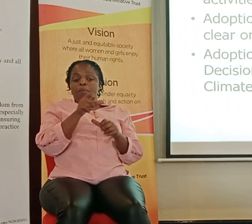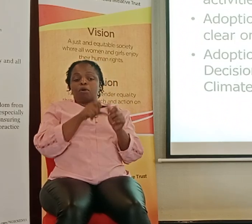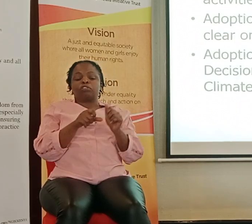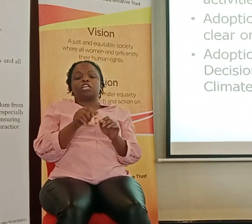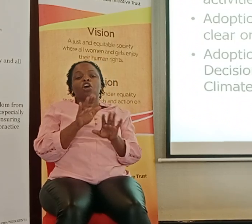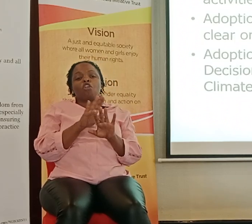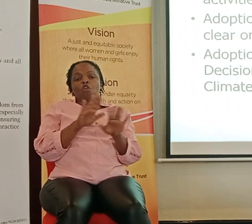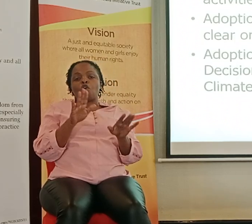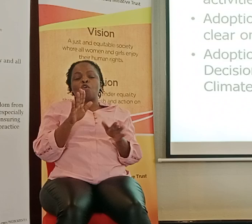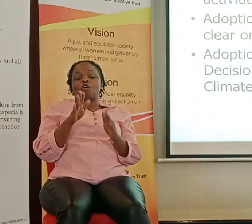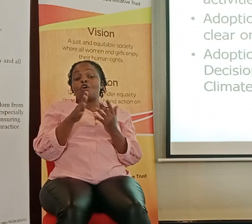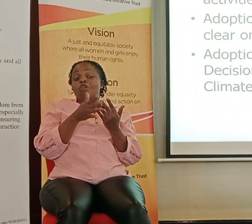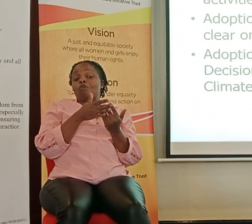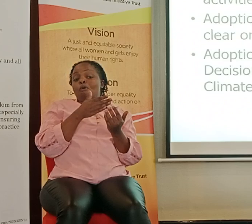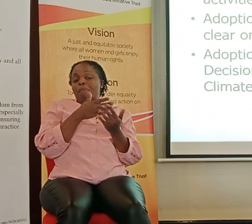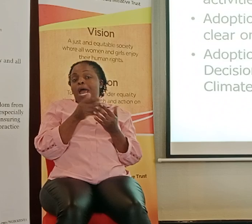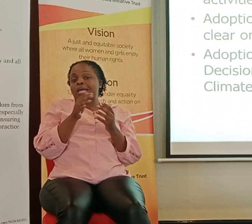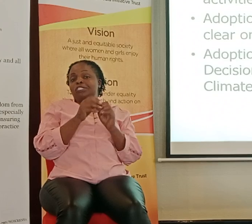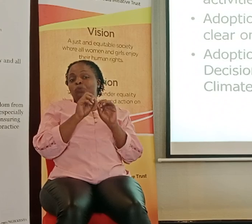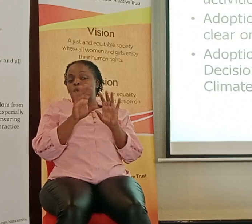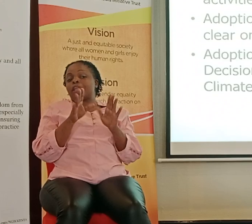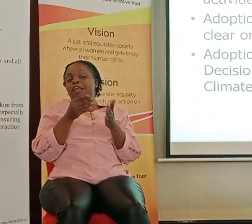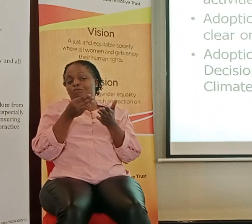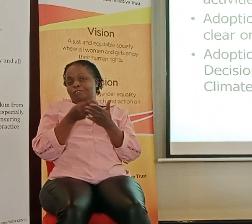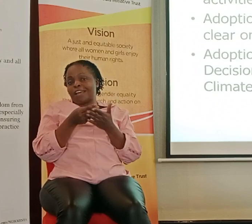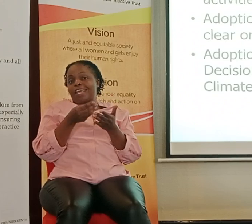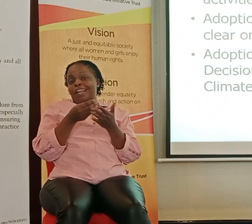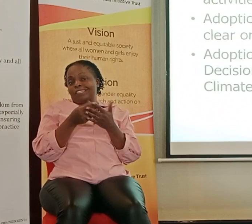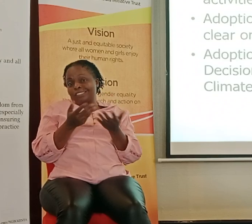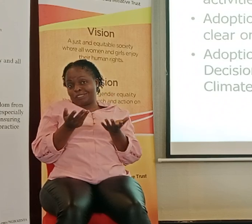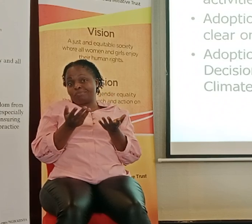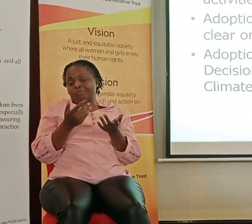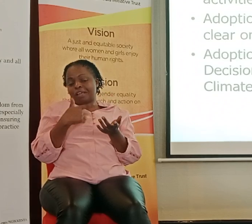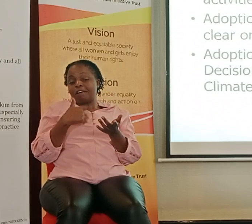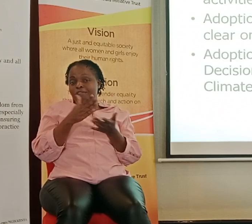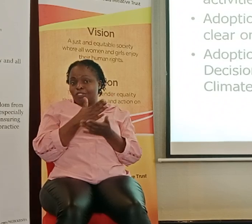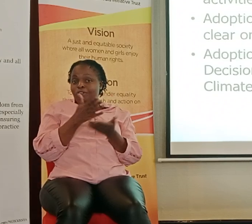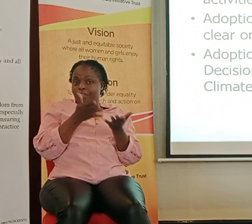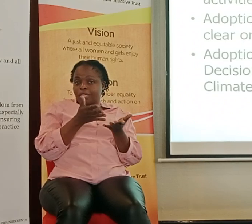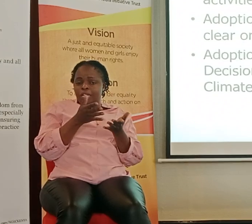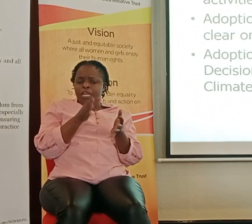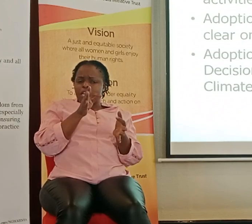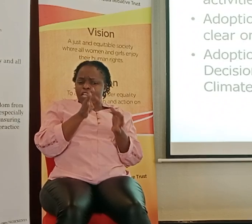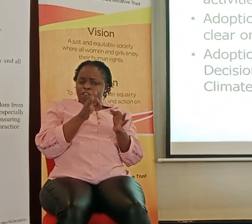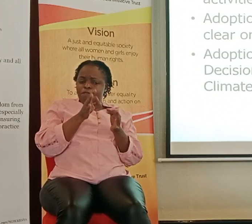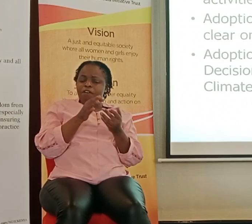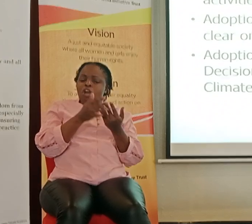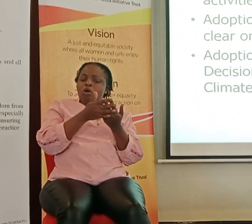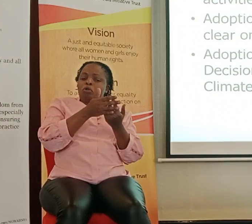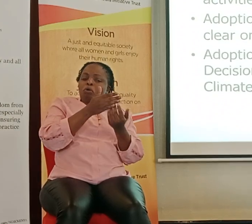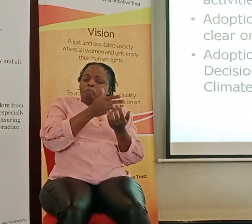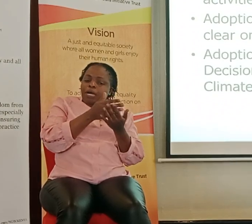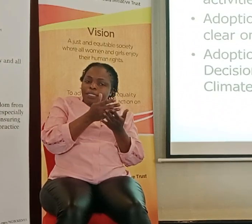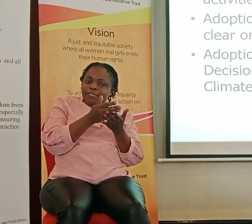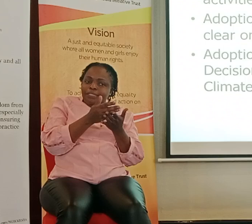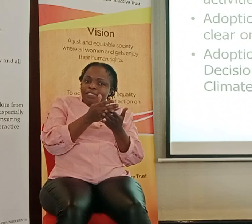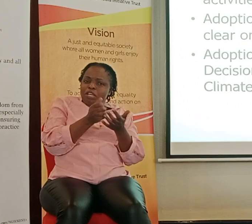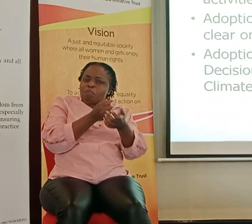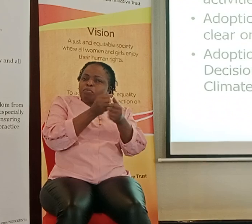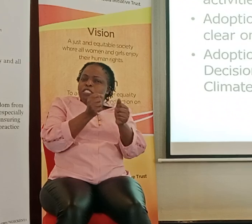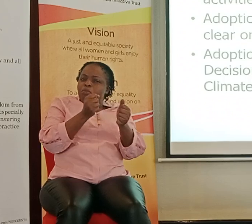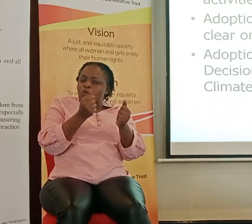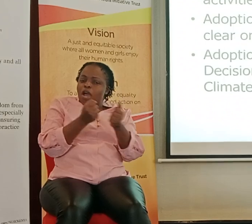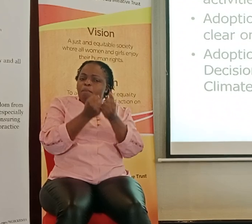finance. Yes. So imagine if romance cannot happen without finance, how can climate